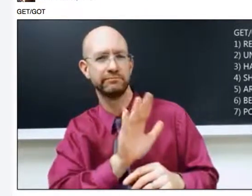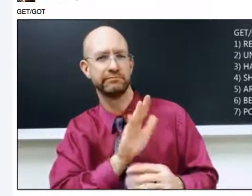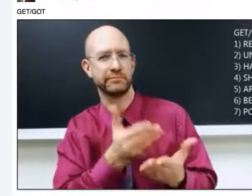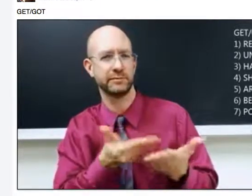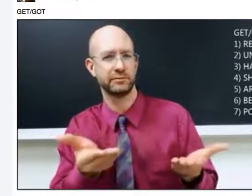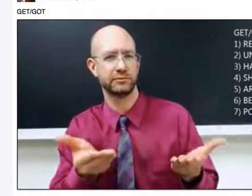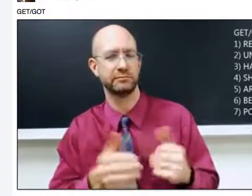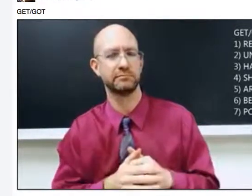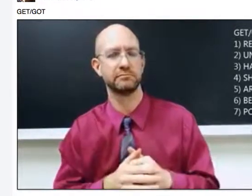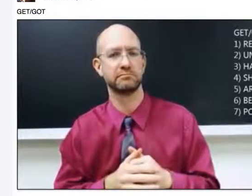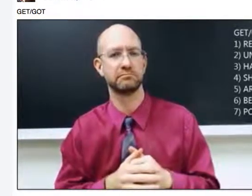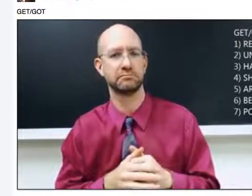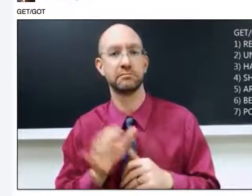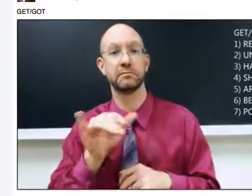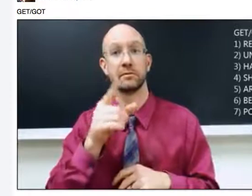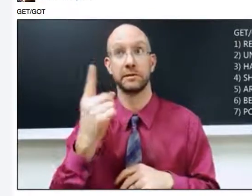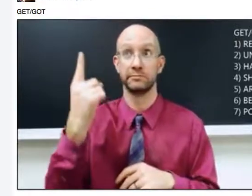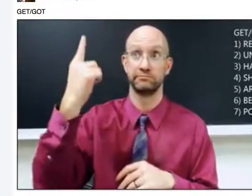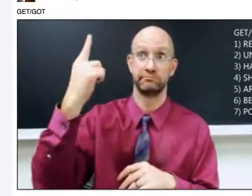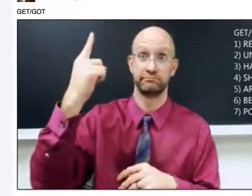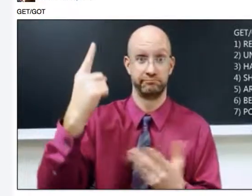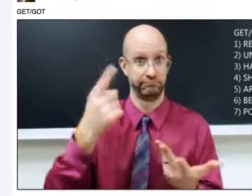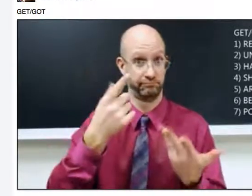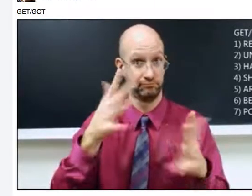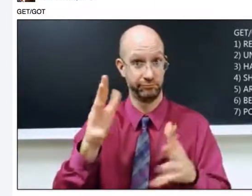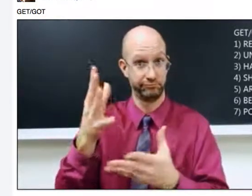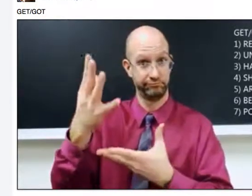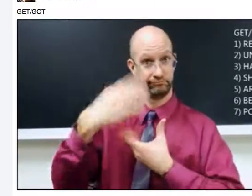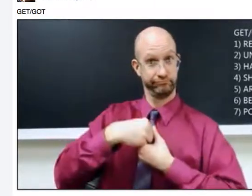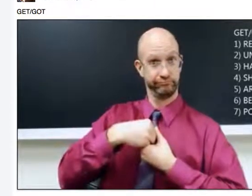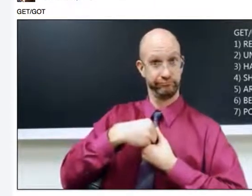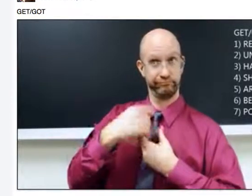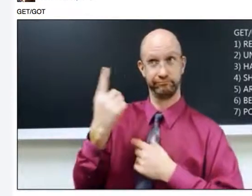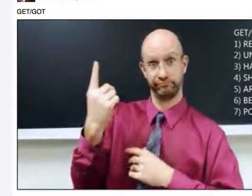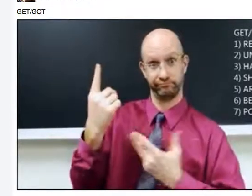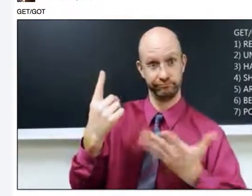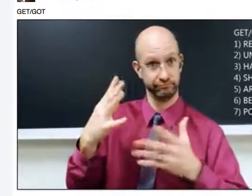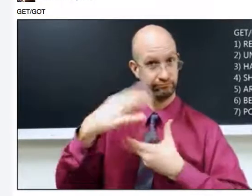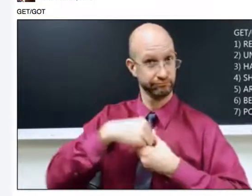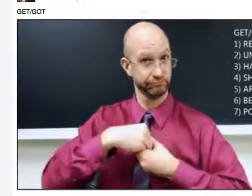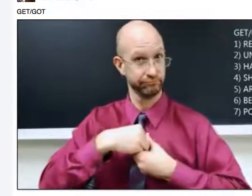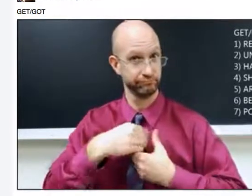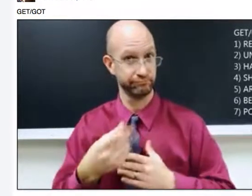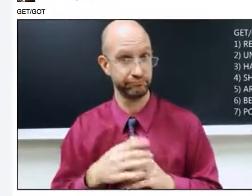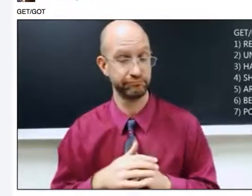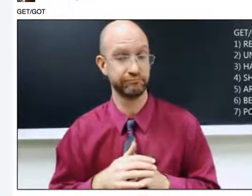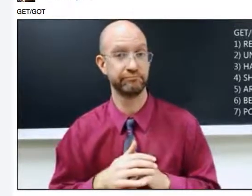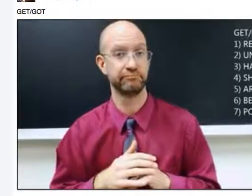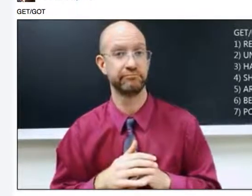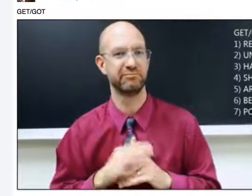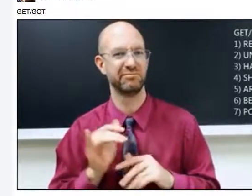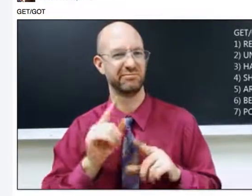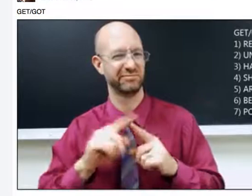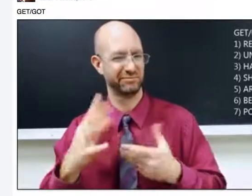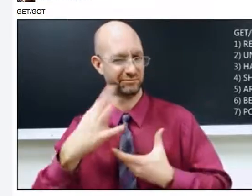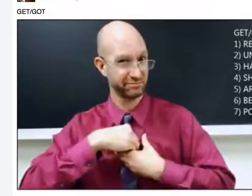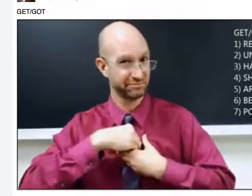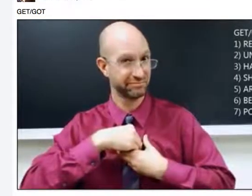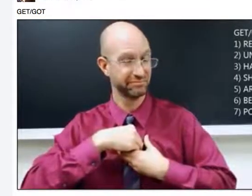Look at your classifiers and try to match whatever materials you might be using. Are you receiving God?